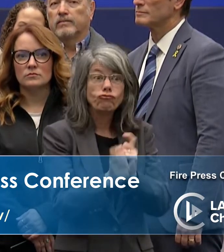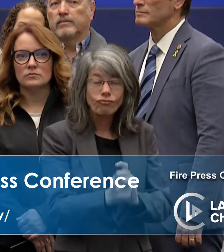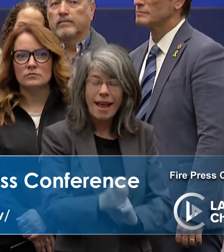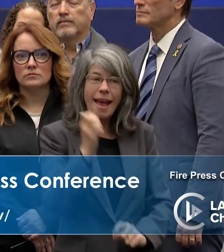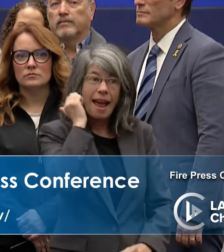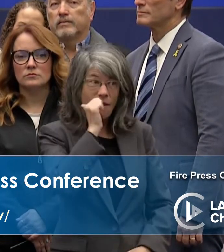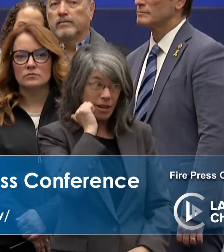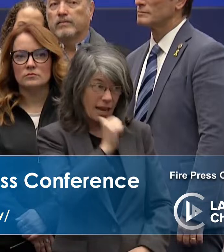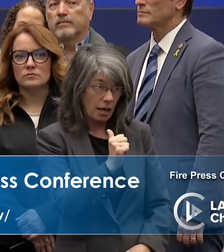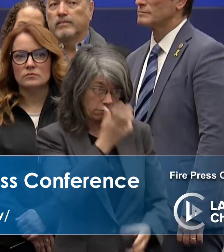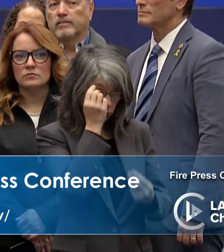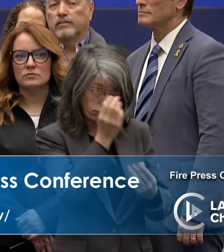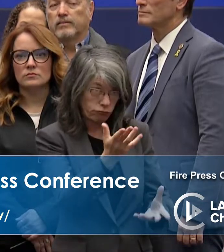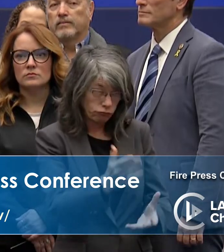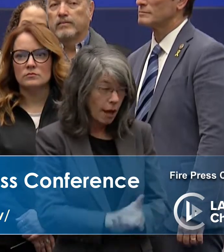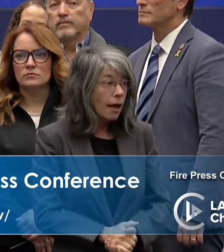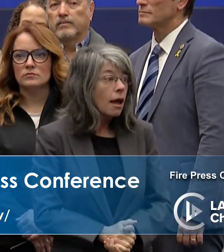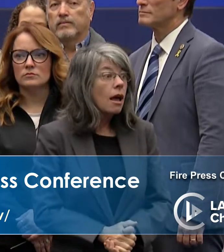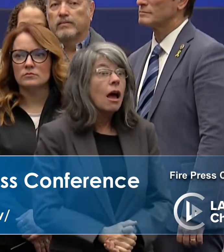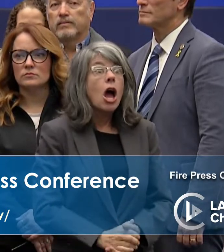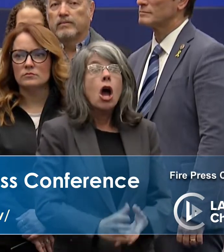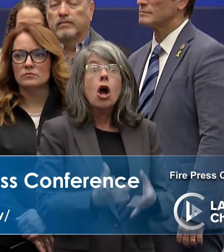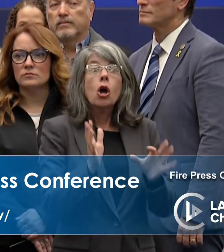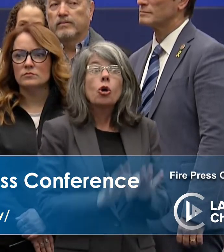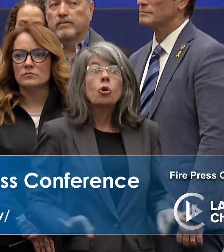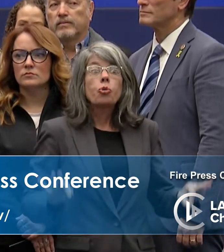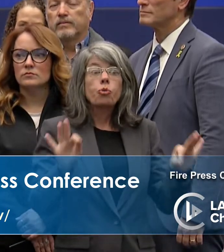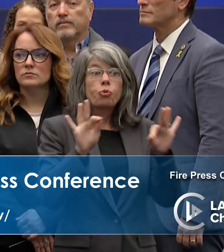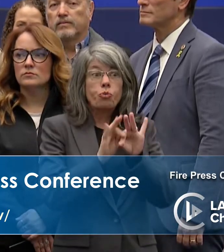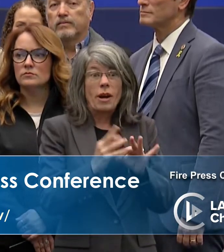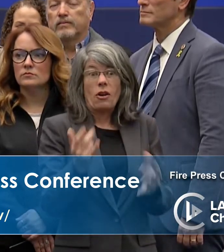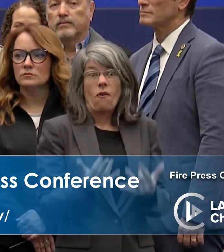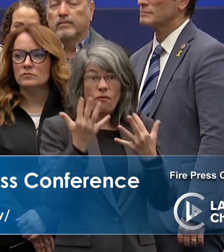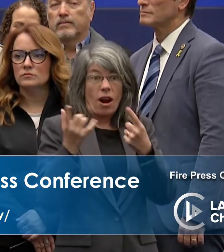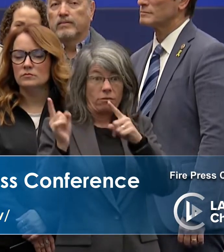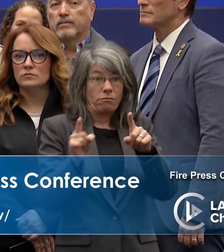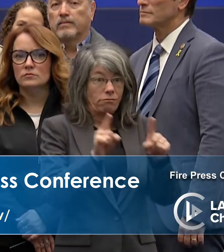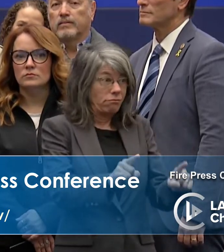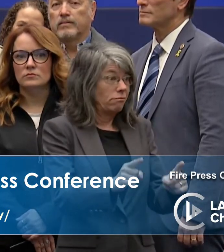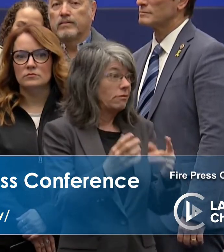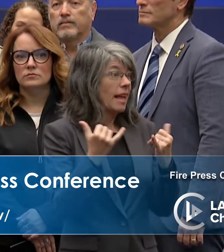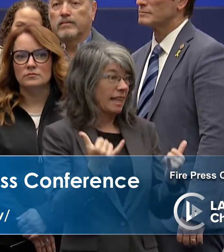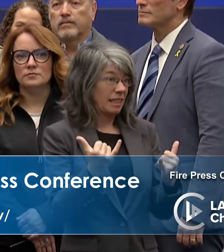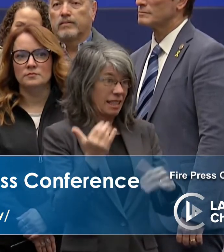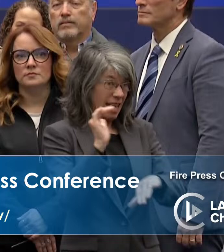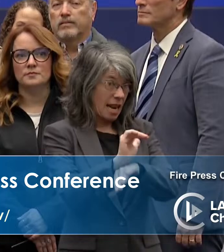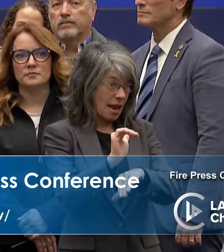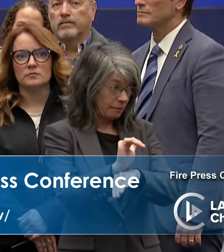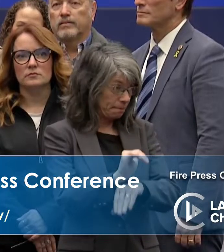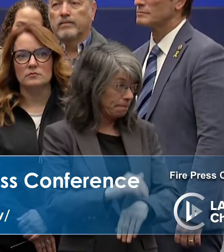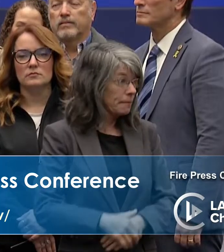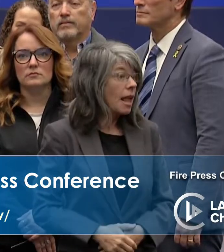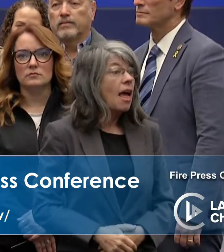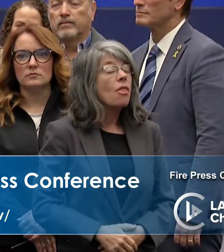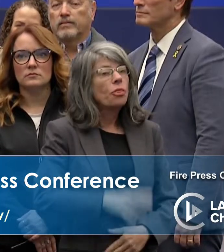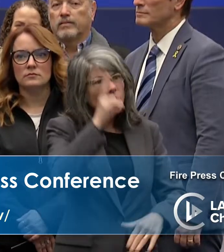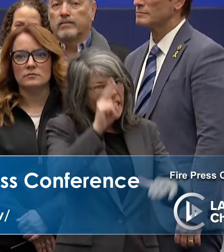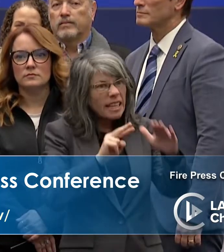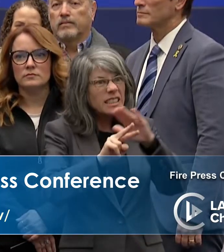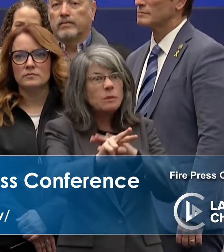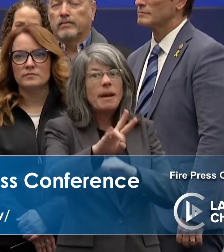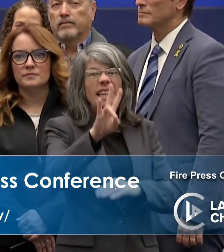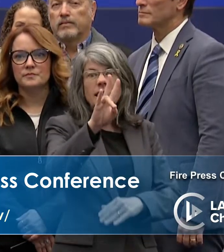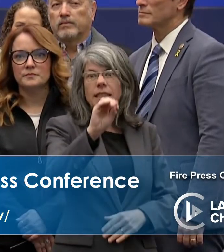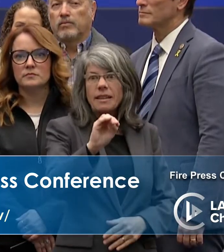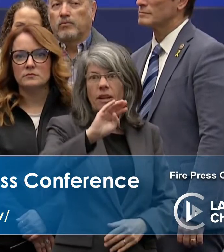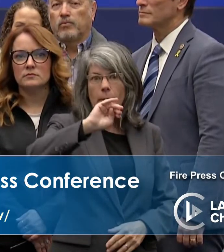daily. Critical fire weather conditions will continue through this evening. The anticipated